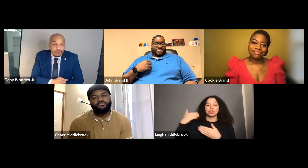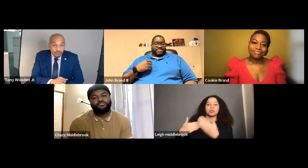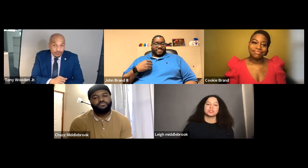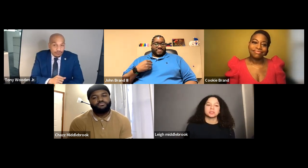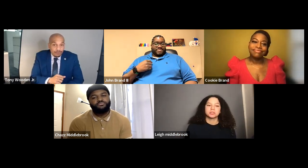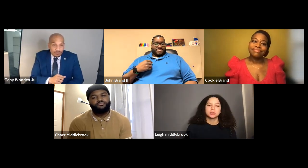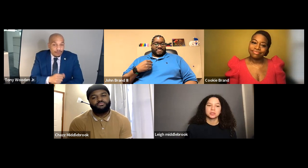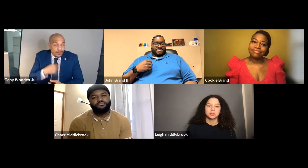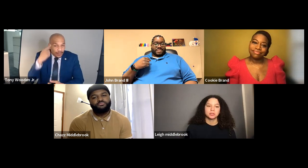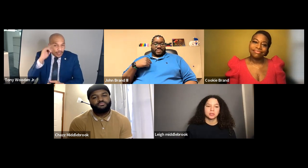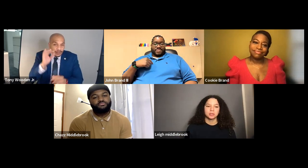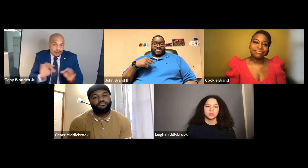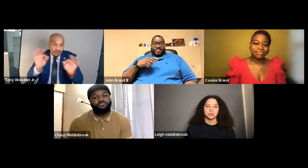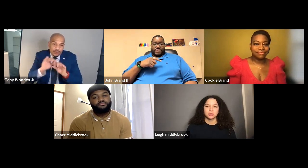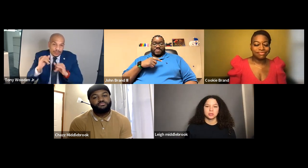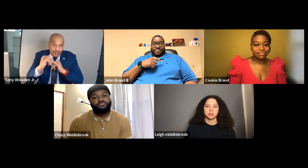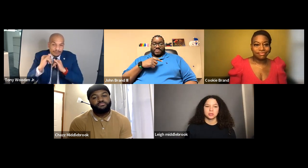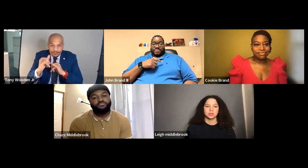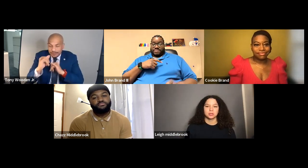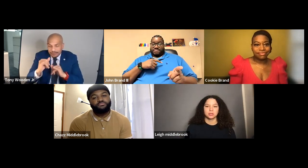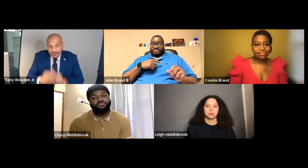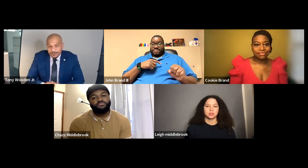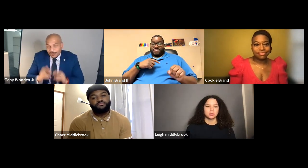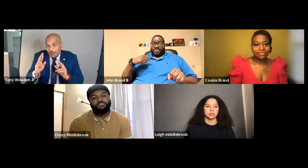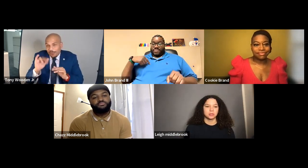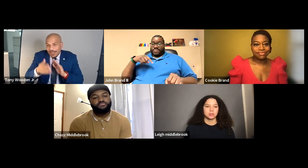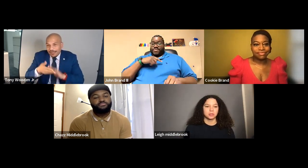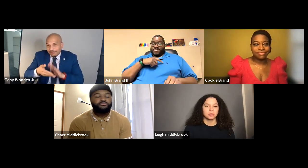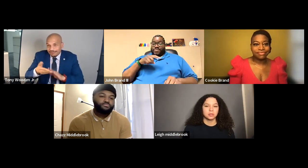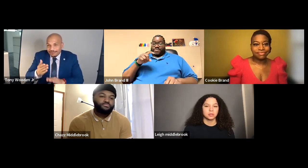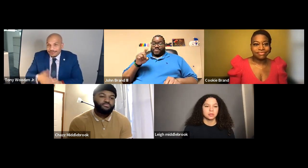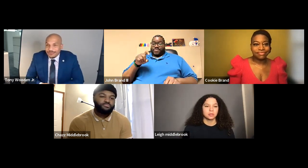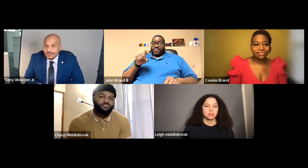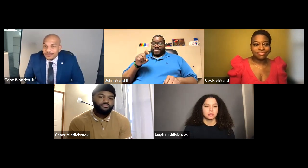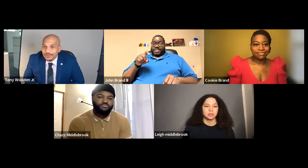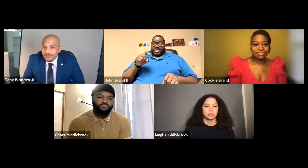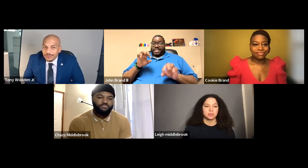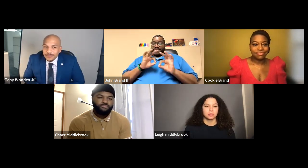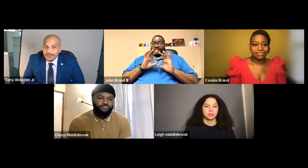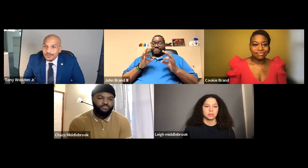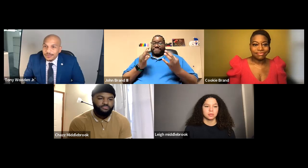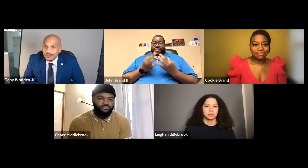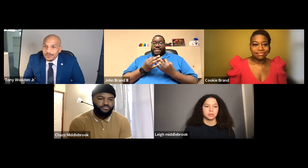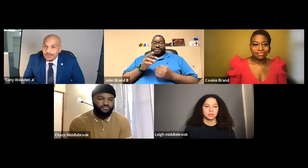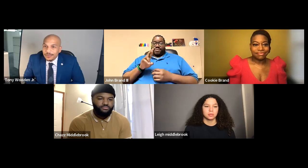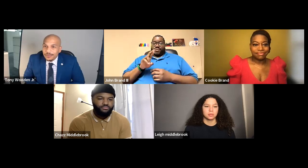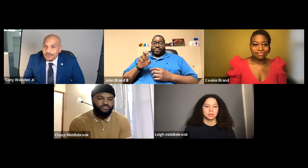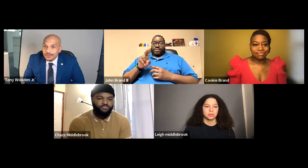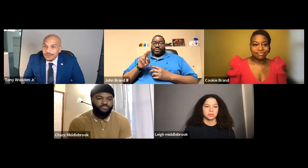long line and that we were going to have future generations as well. You're saying, yeah, I agree. Hopefully that's coming up. And